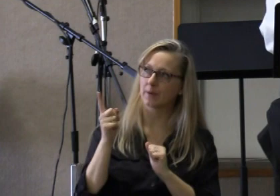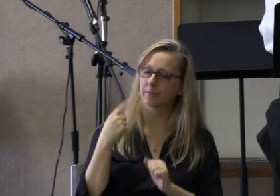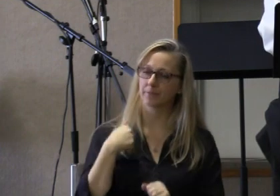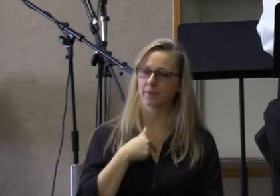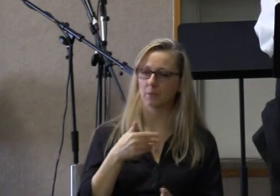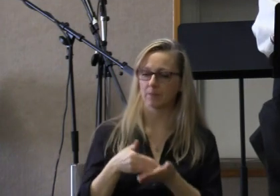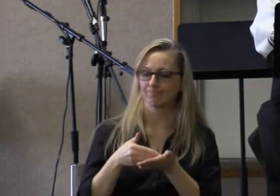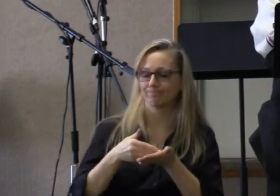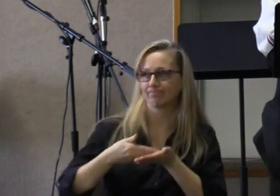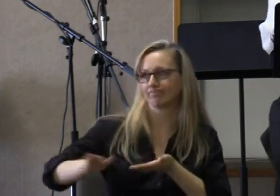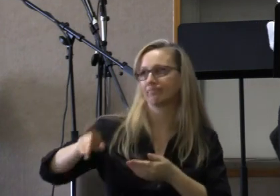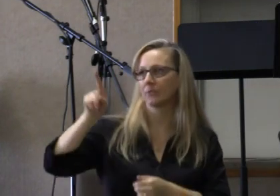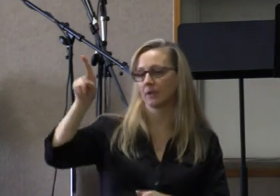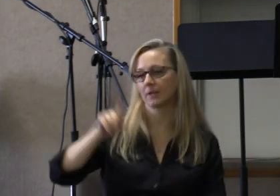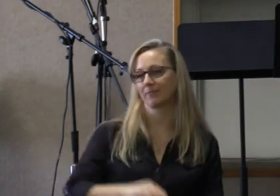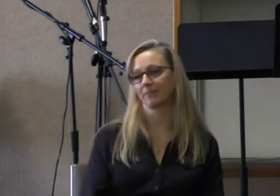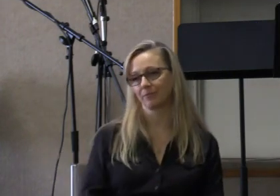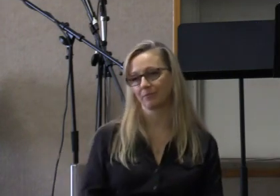him.